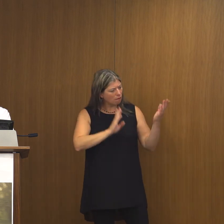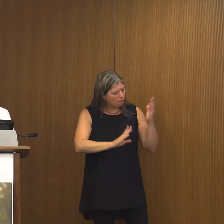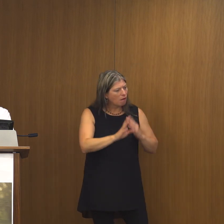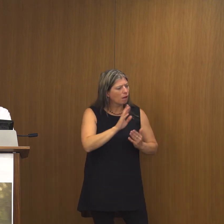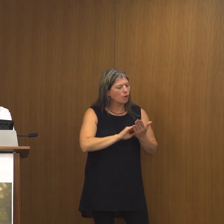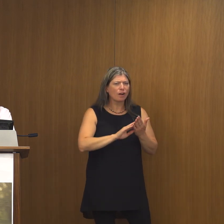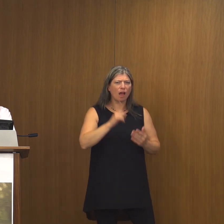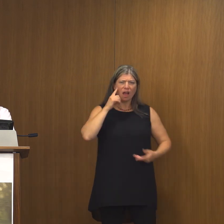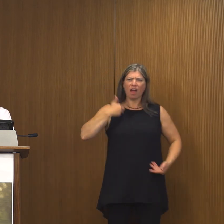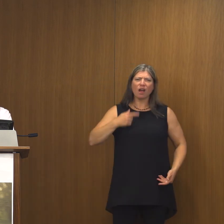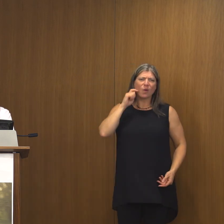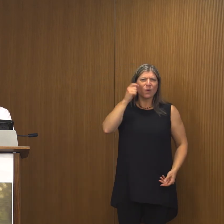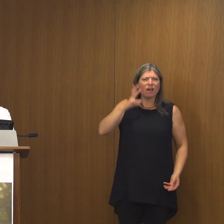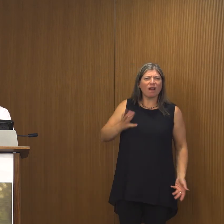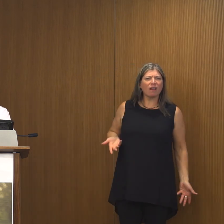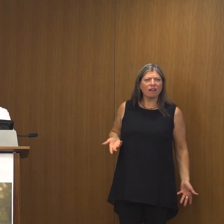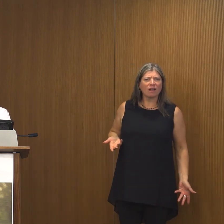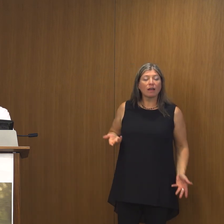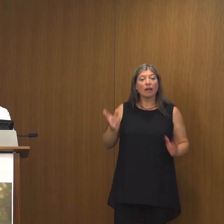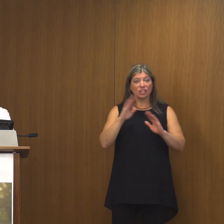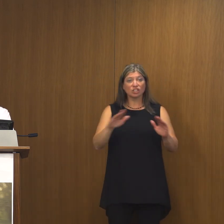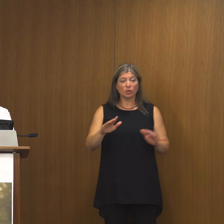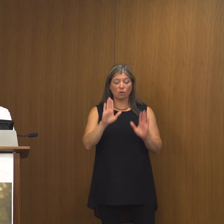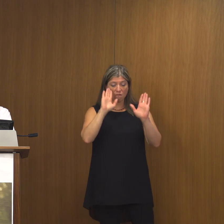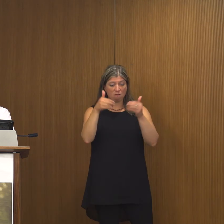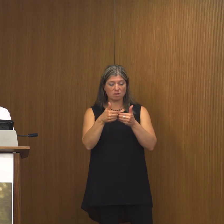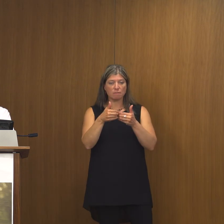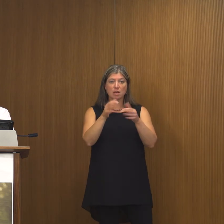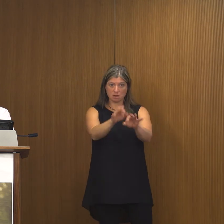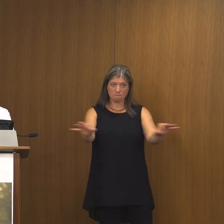think I was a cool guy. Children with autism are important.